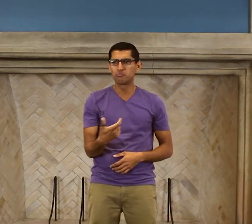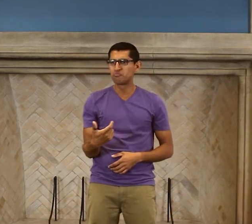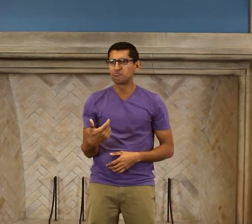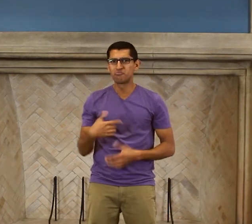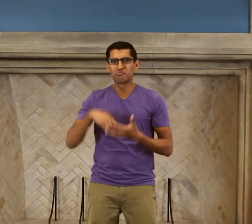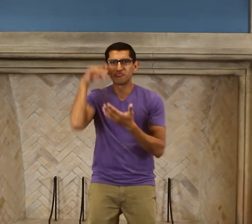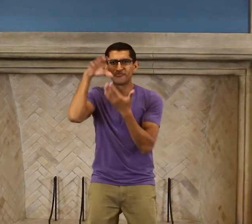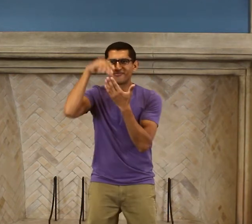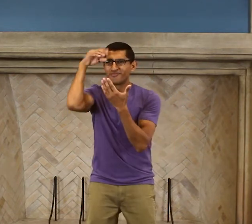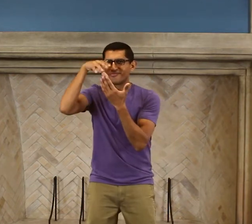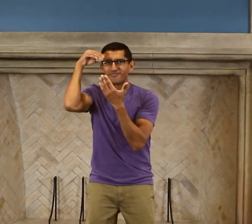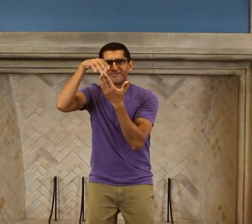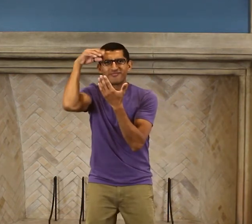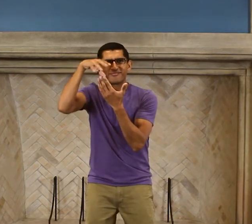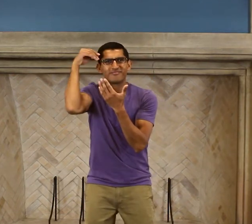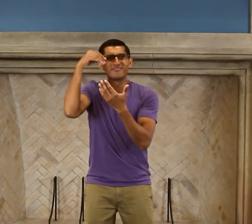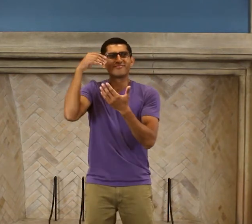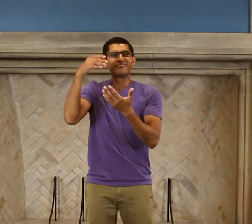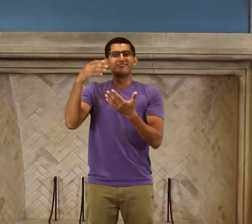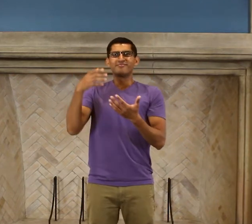teacher spoke, and I could learn so easily.